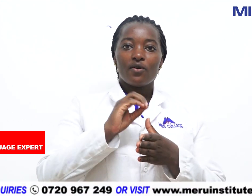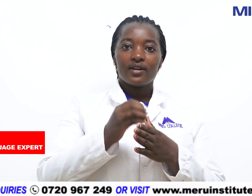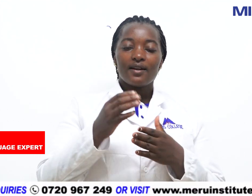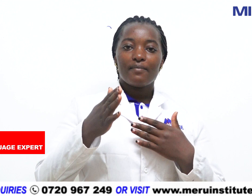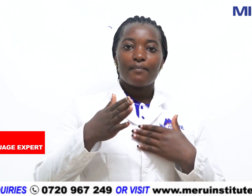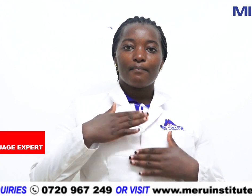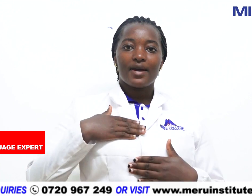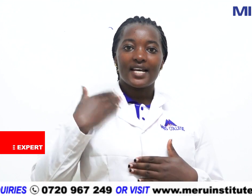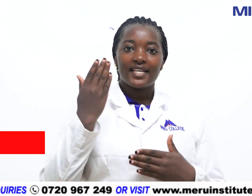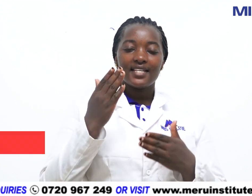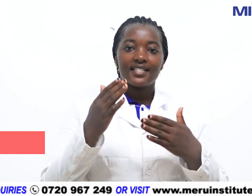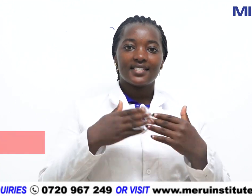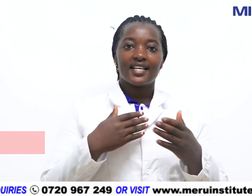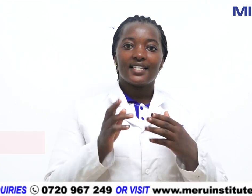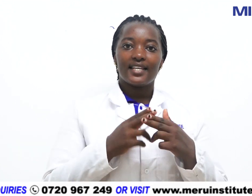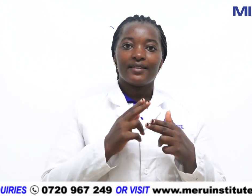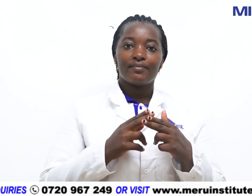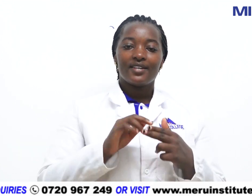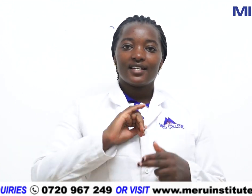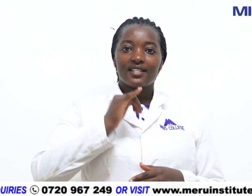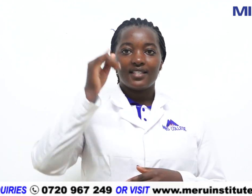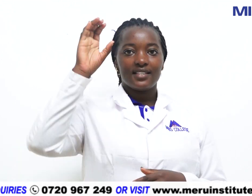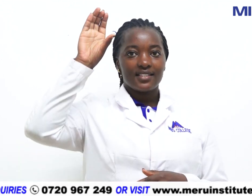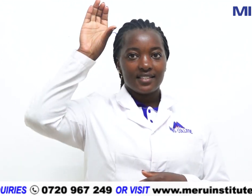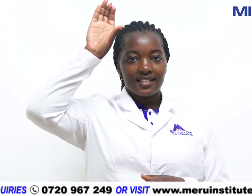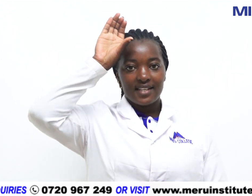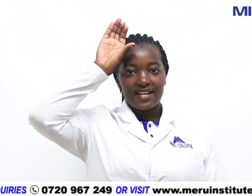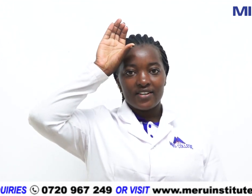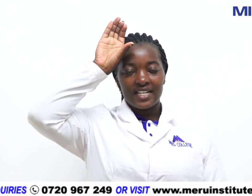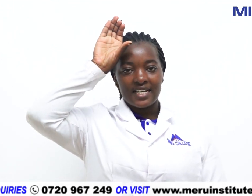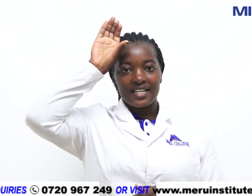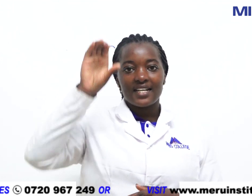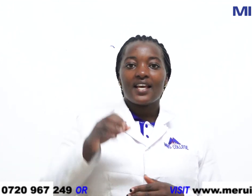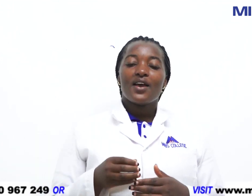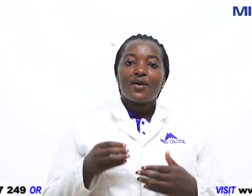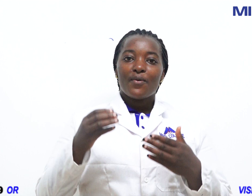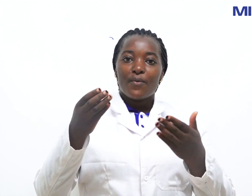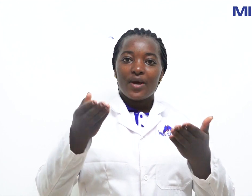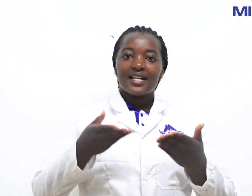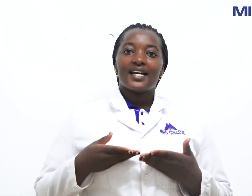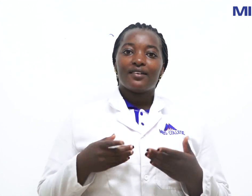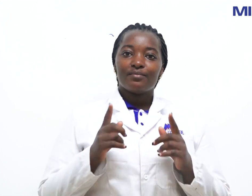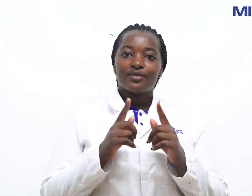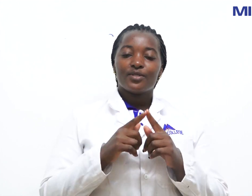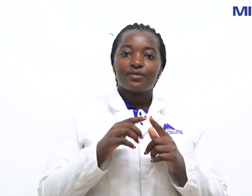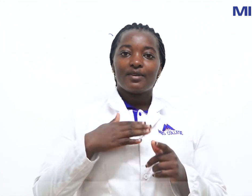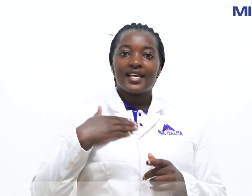or my sign name is Caroline. Welcome to